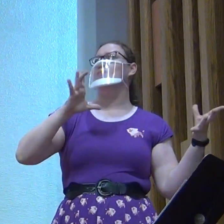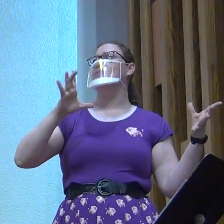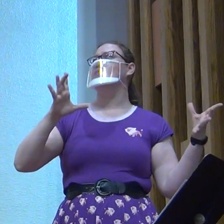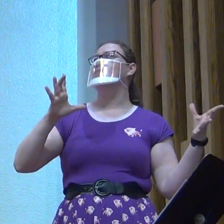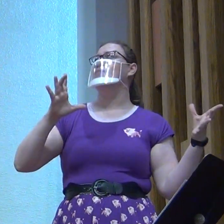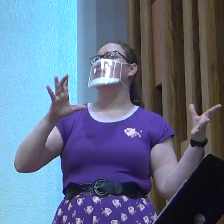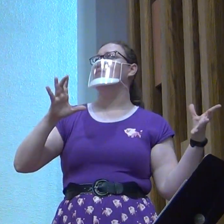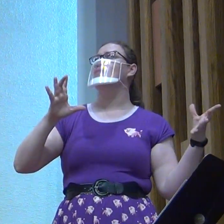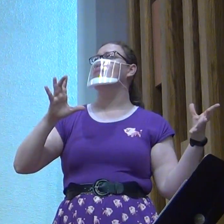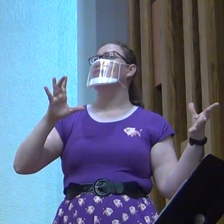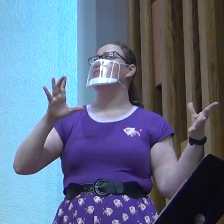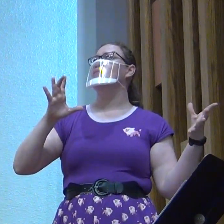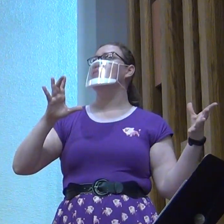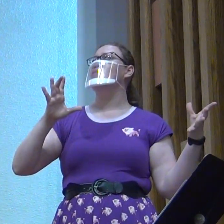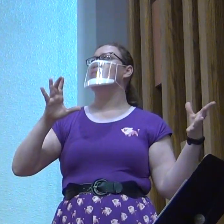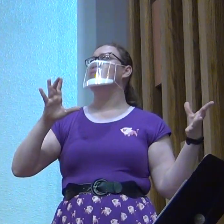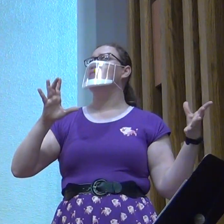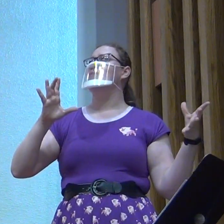to do